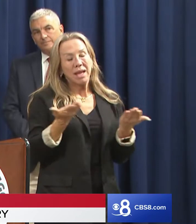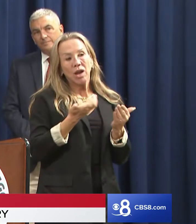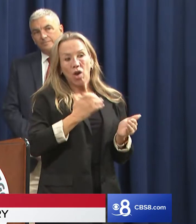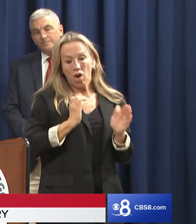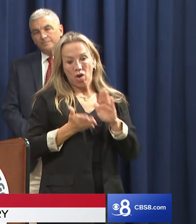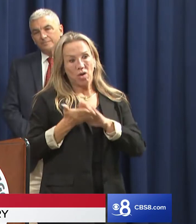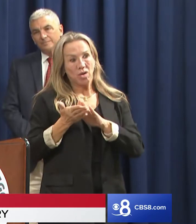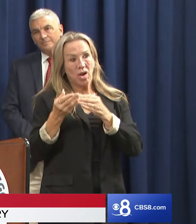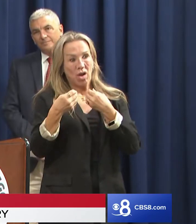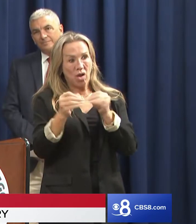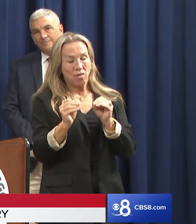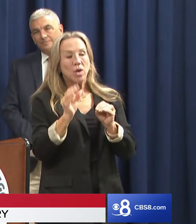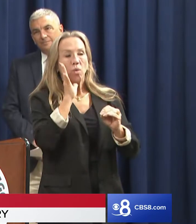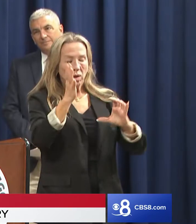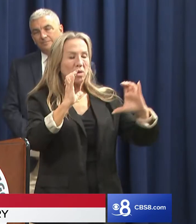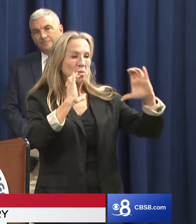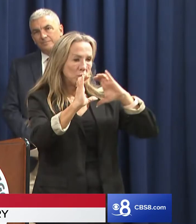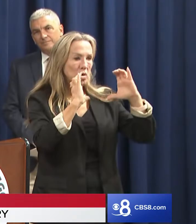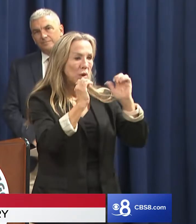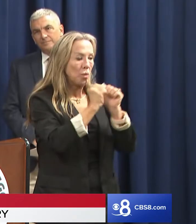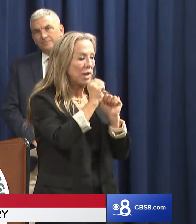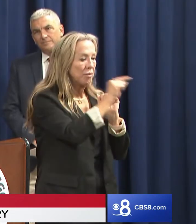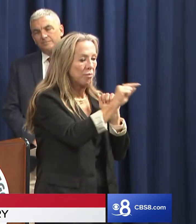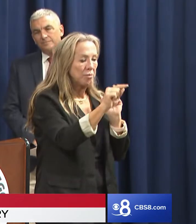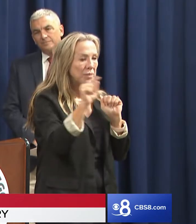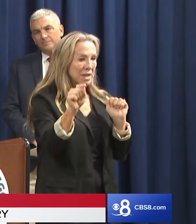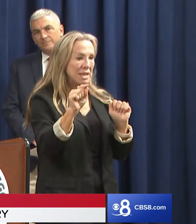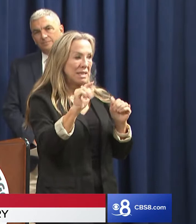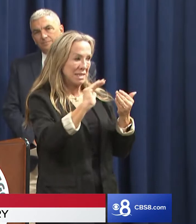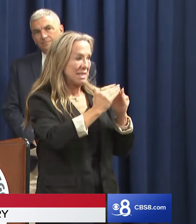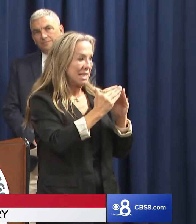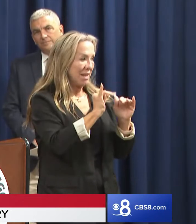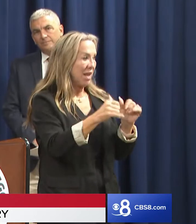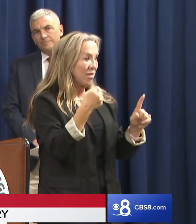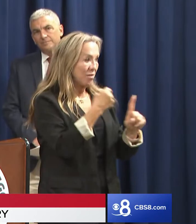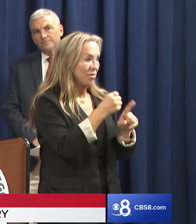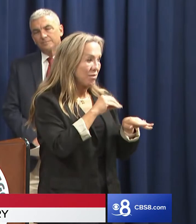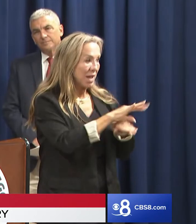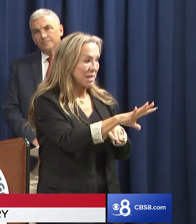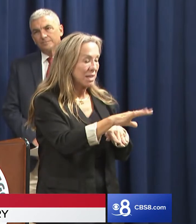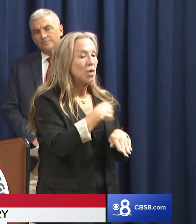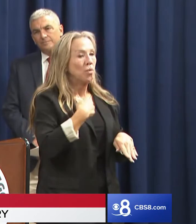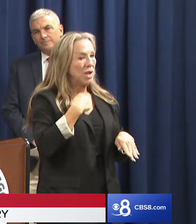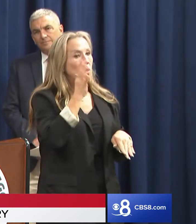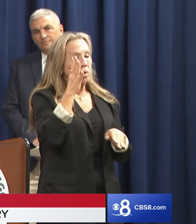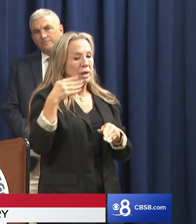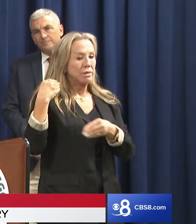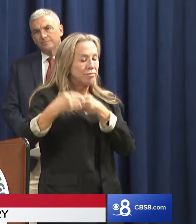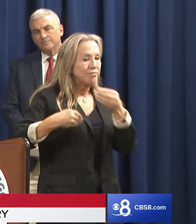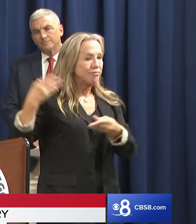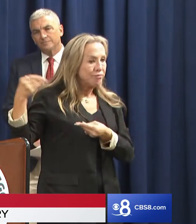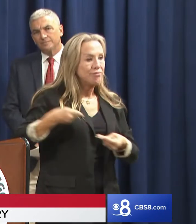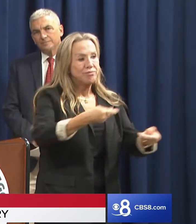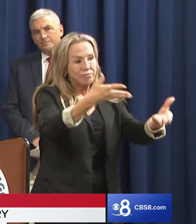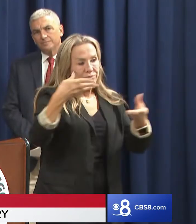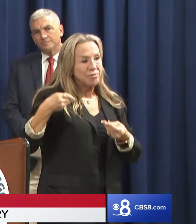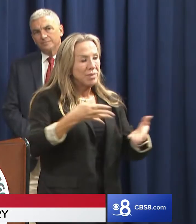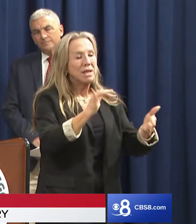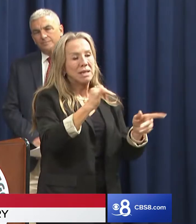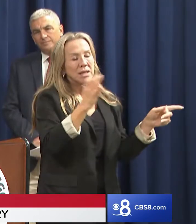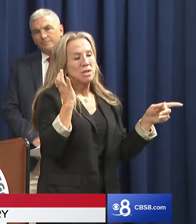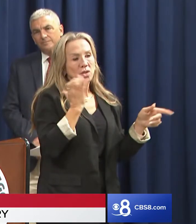also be coordinating communication with the impacted cities. We'll get information out to you, as the chairwoman